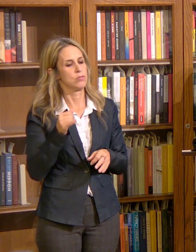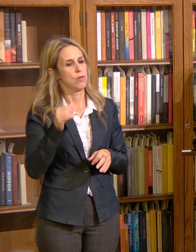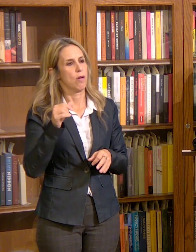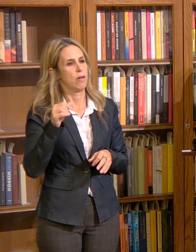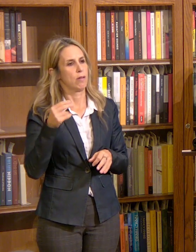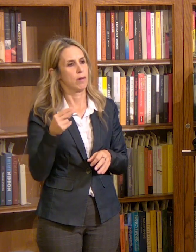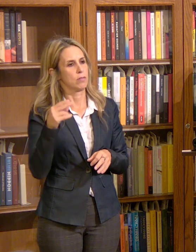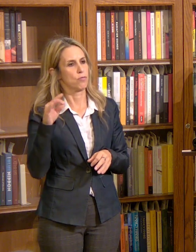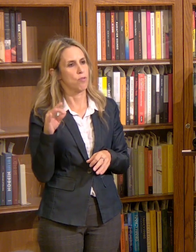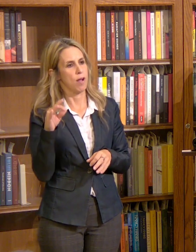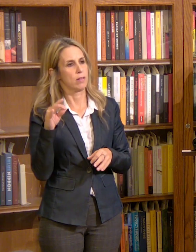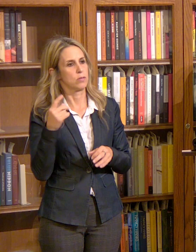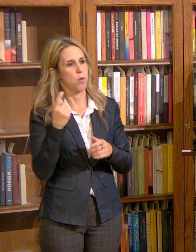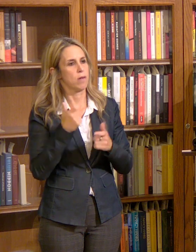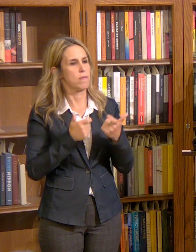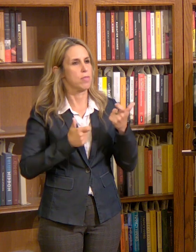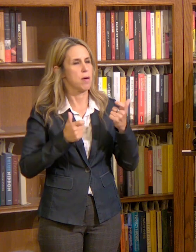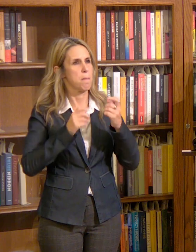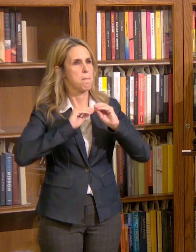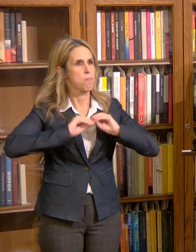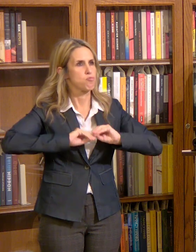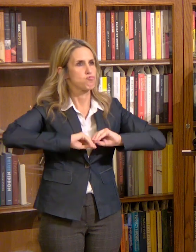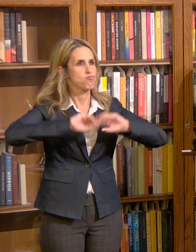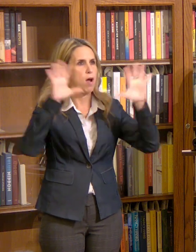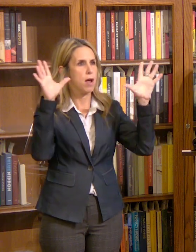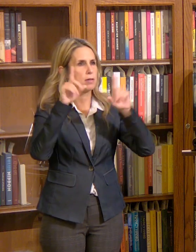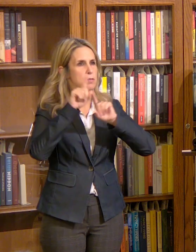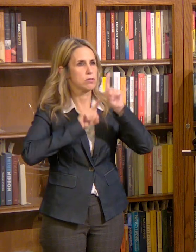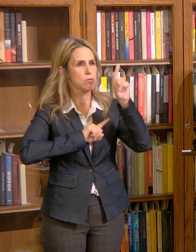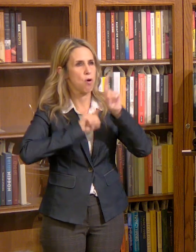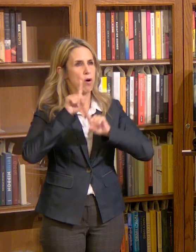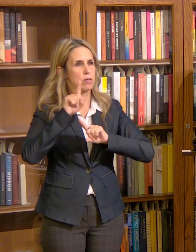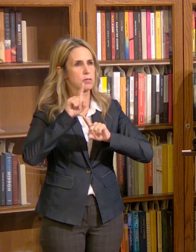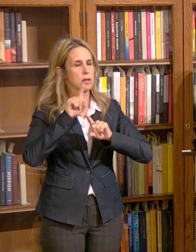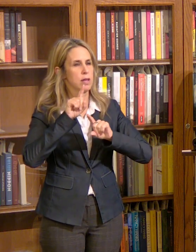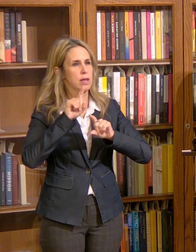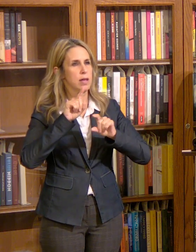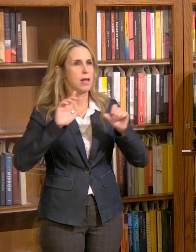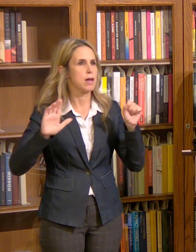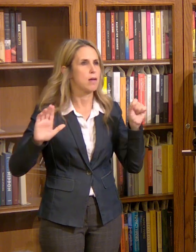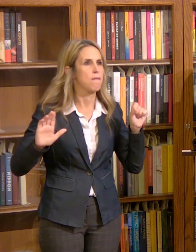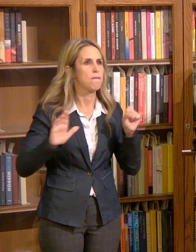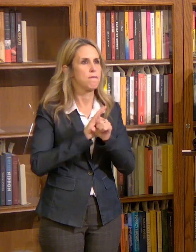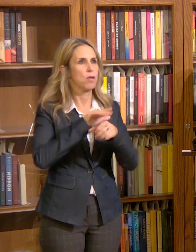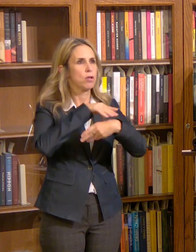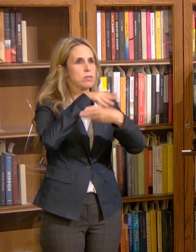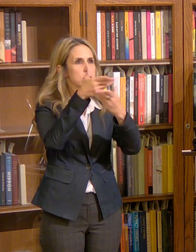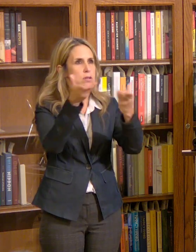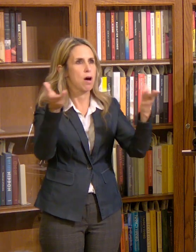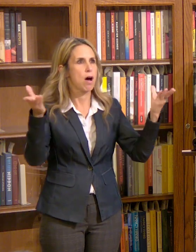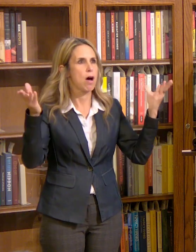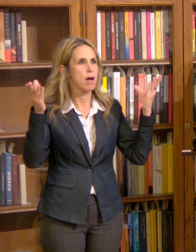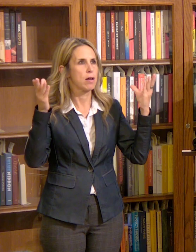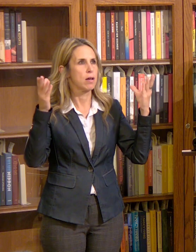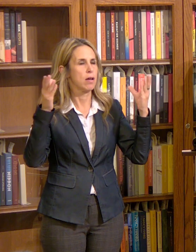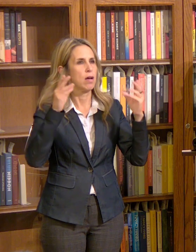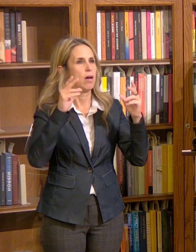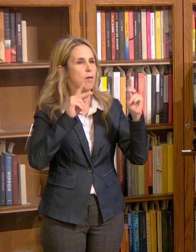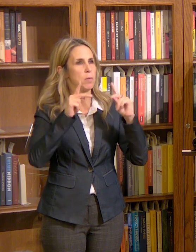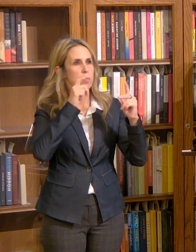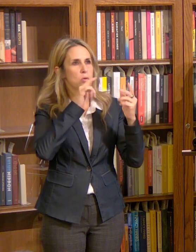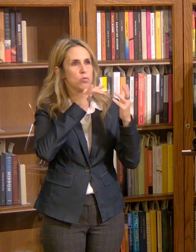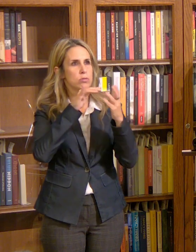stars in A constellation of Scholars that set out to do just